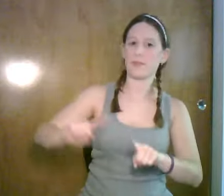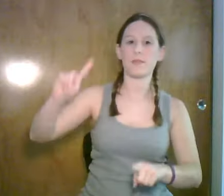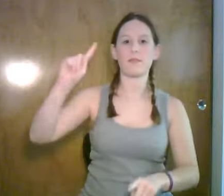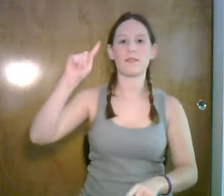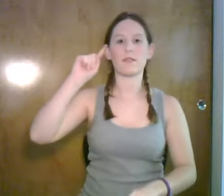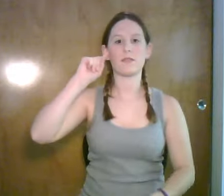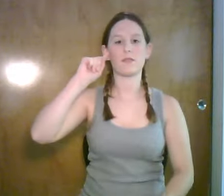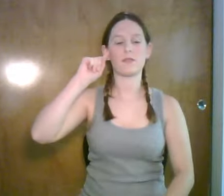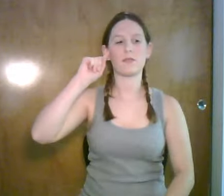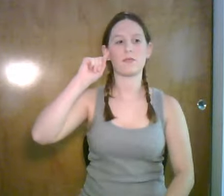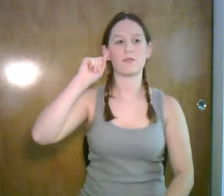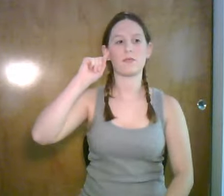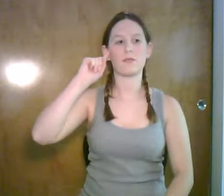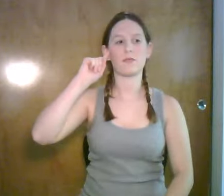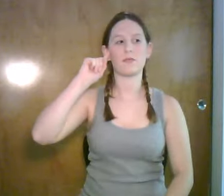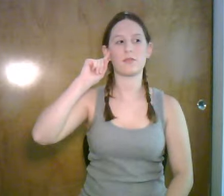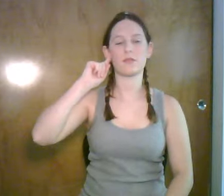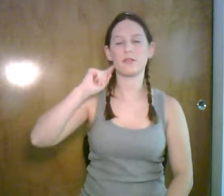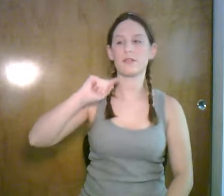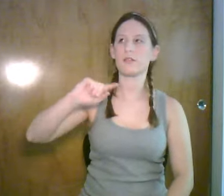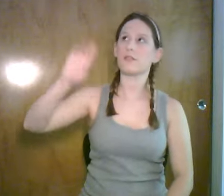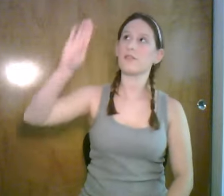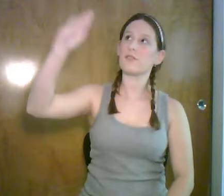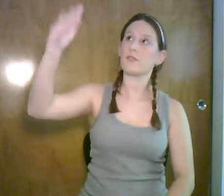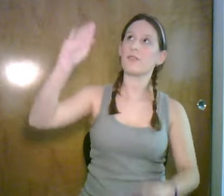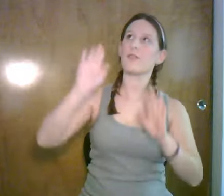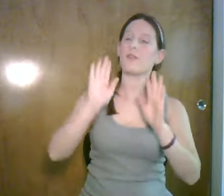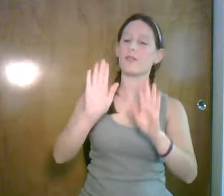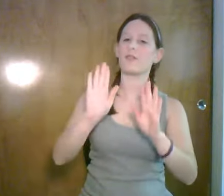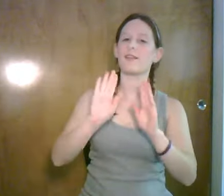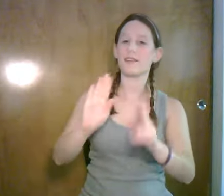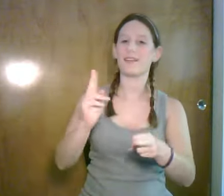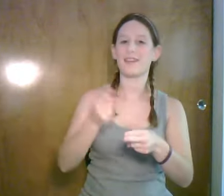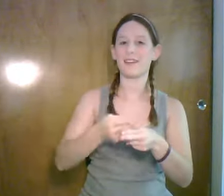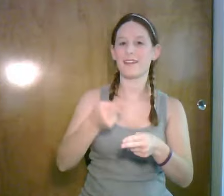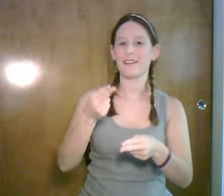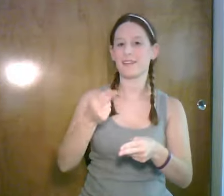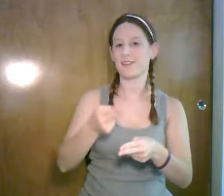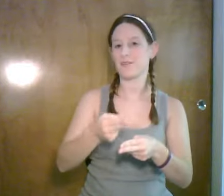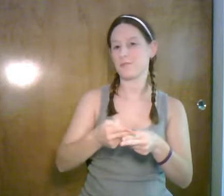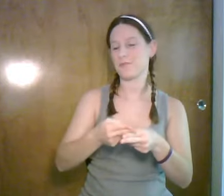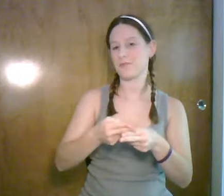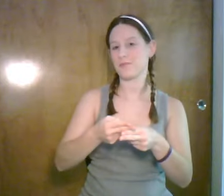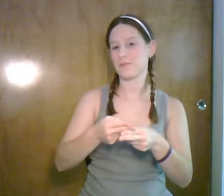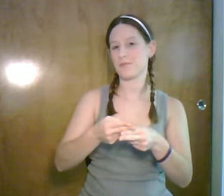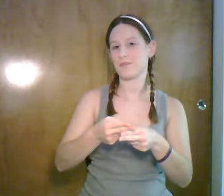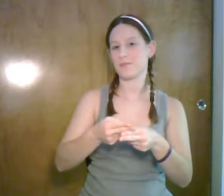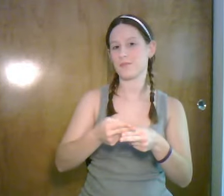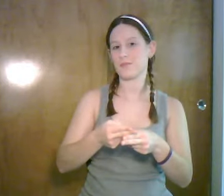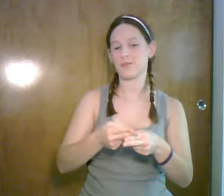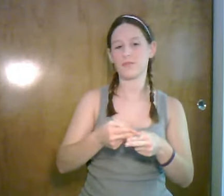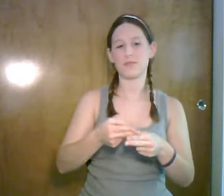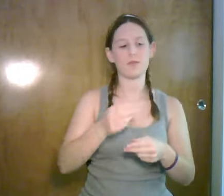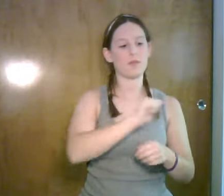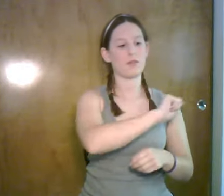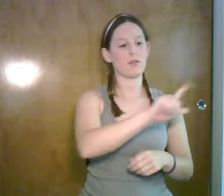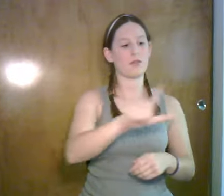the sound Of your great name All condemned